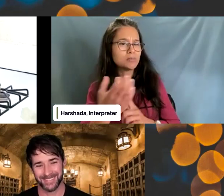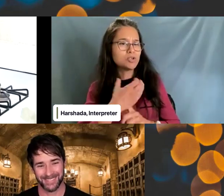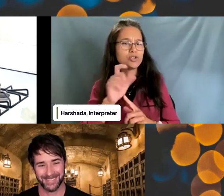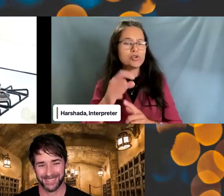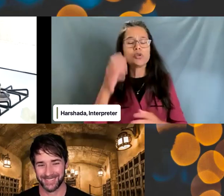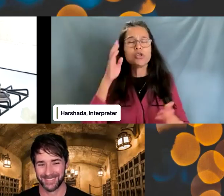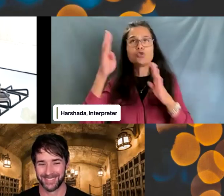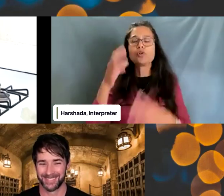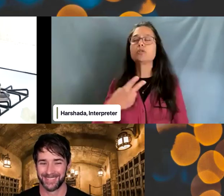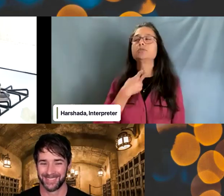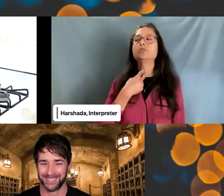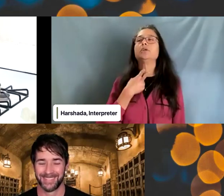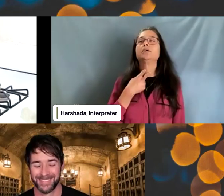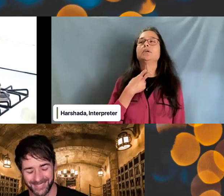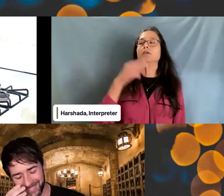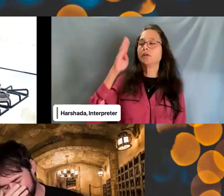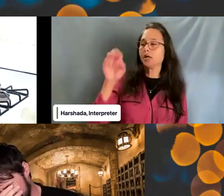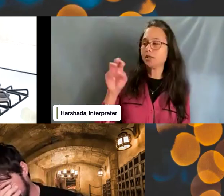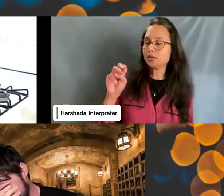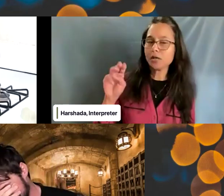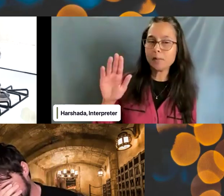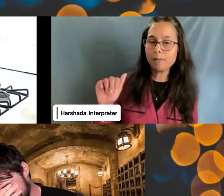Samba. How are you today? Yeah, you sound